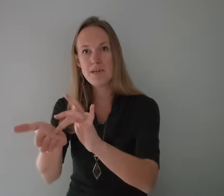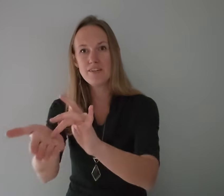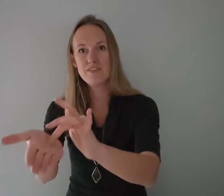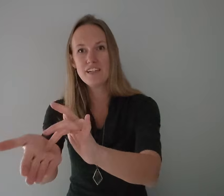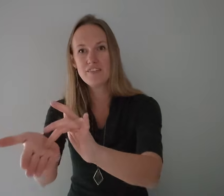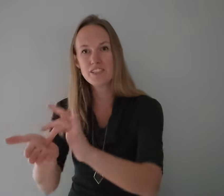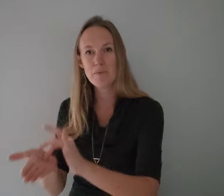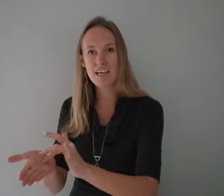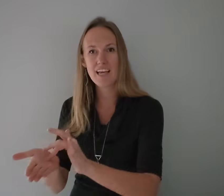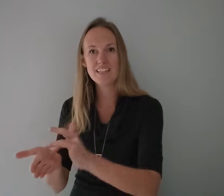middle finger of your dominant hand.